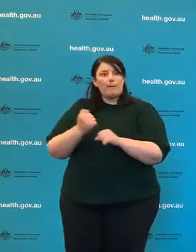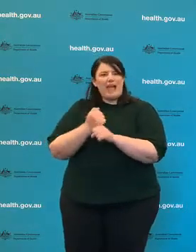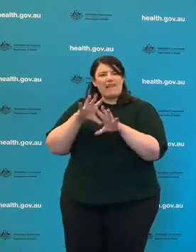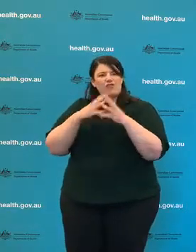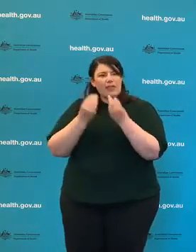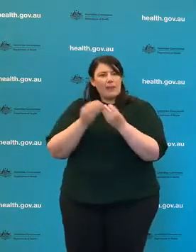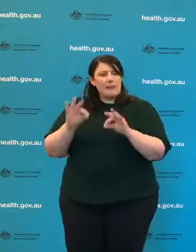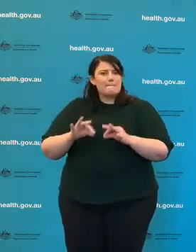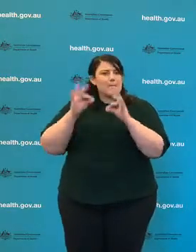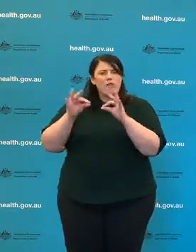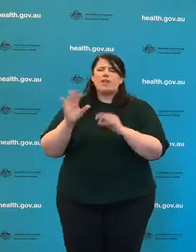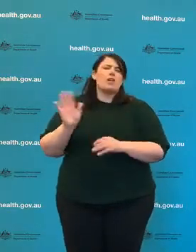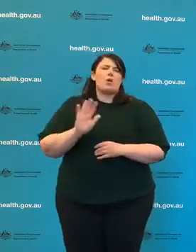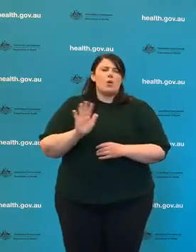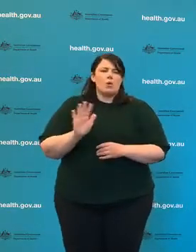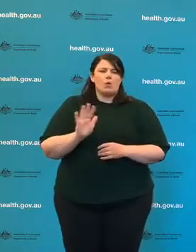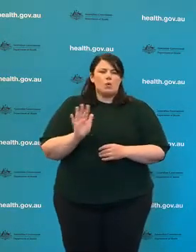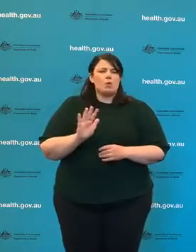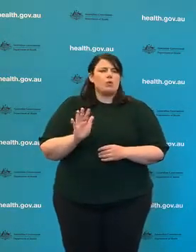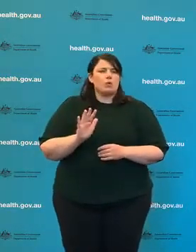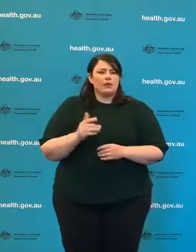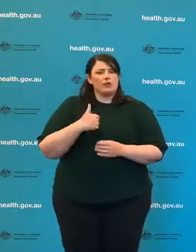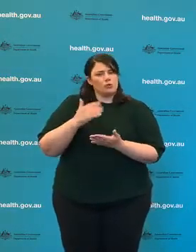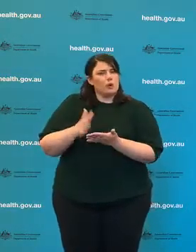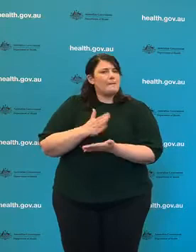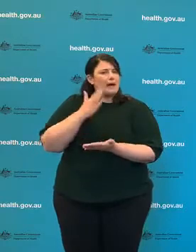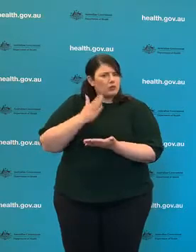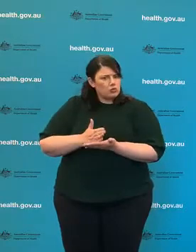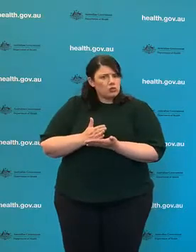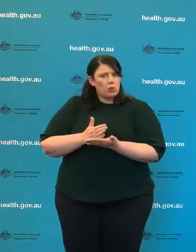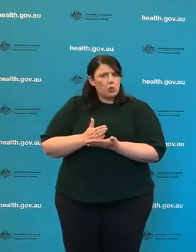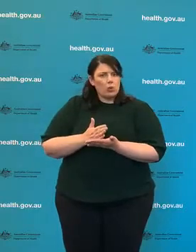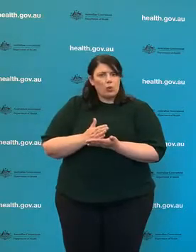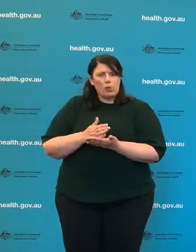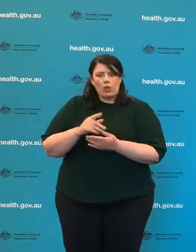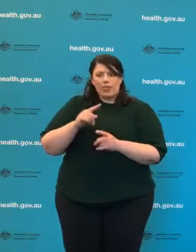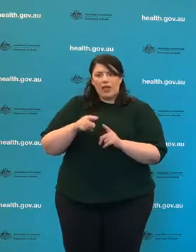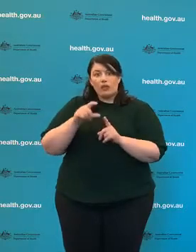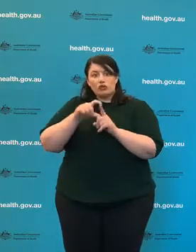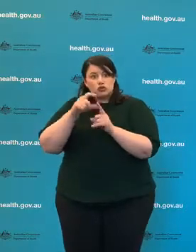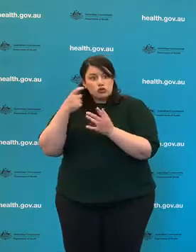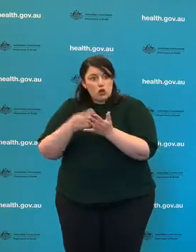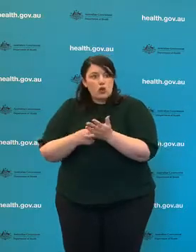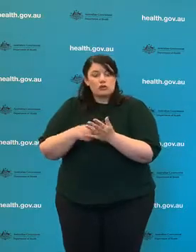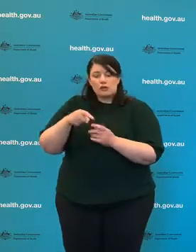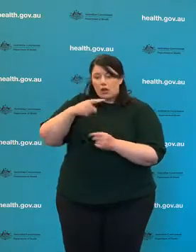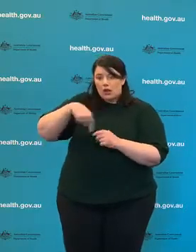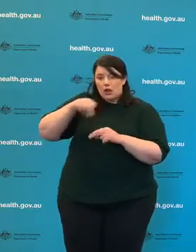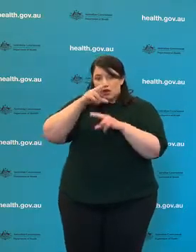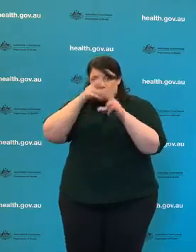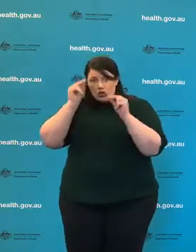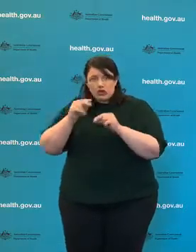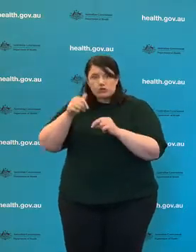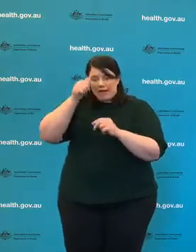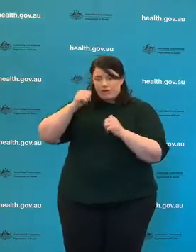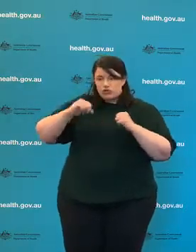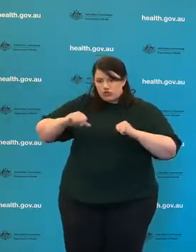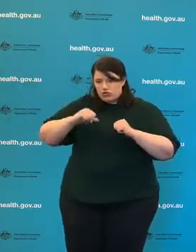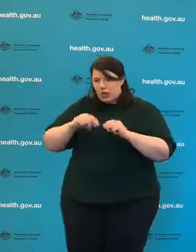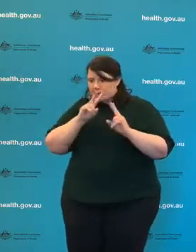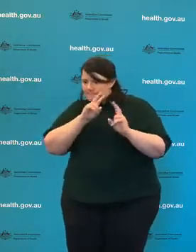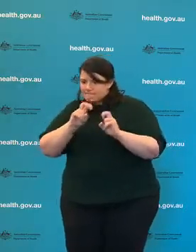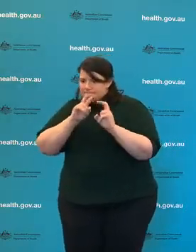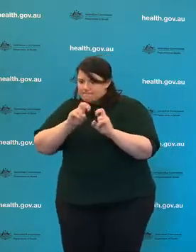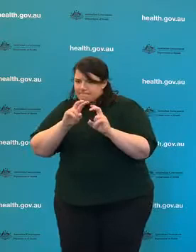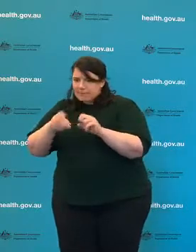including making sure that the appropriate seniority of public health physician is overseeing the outbreak